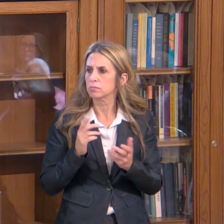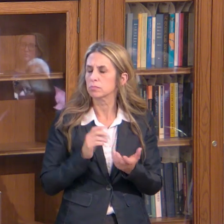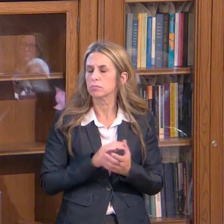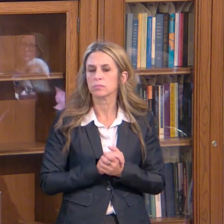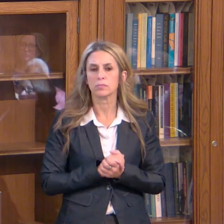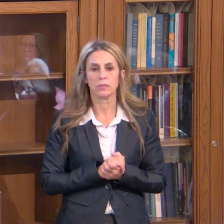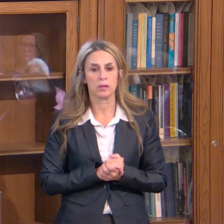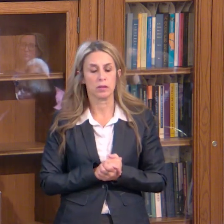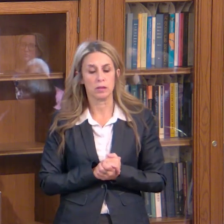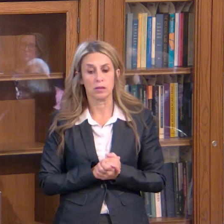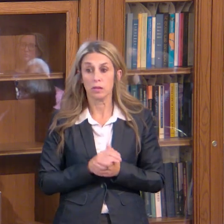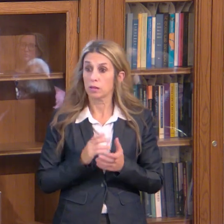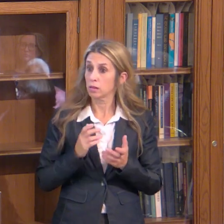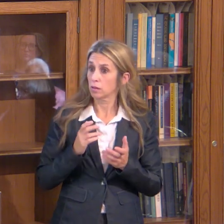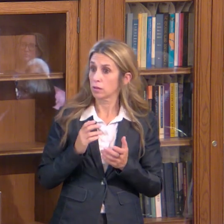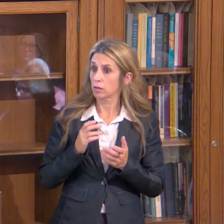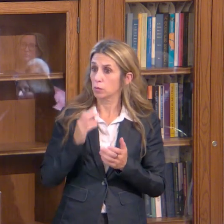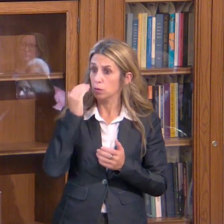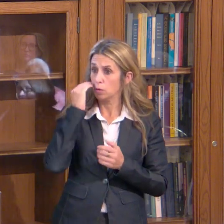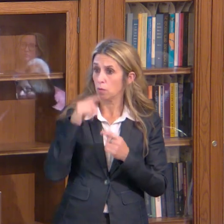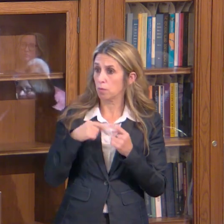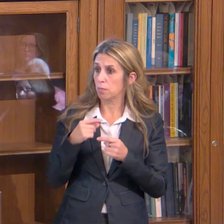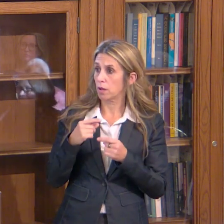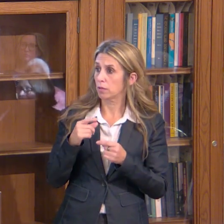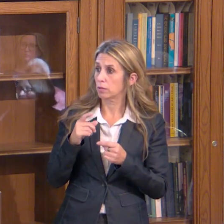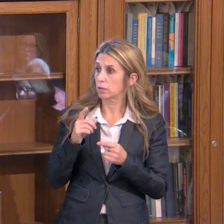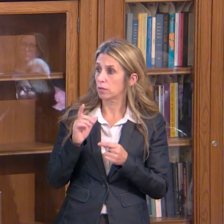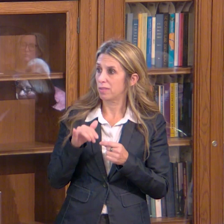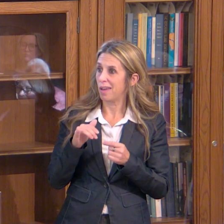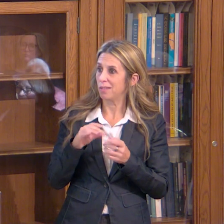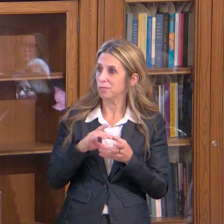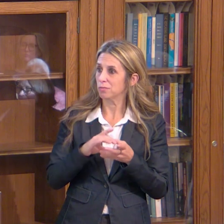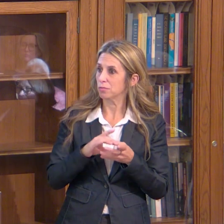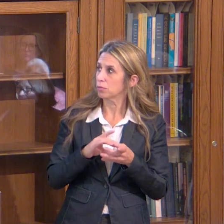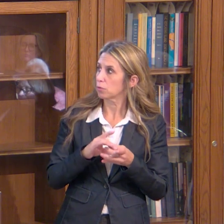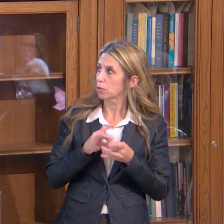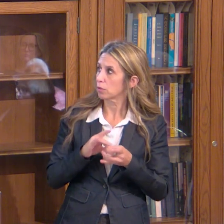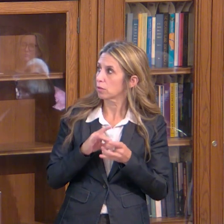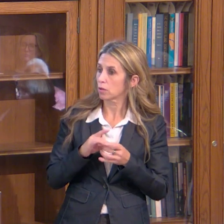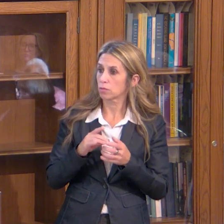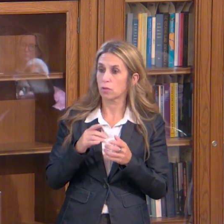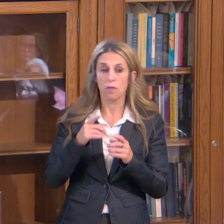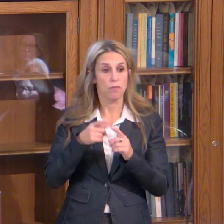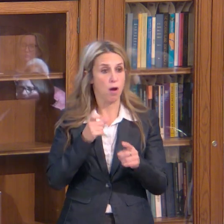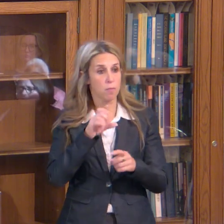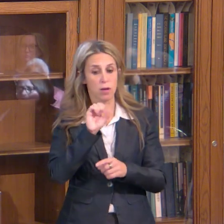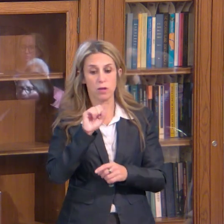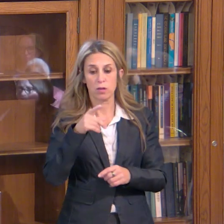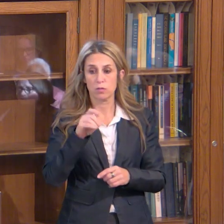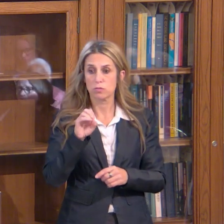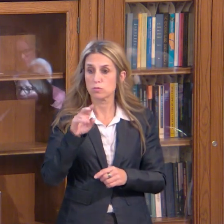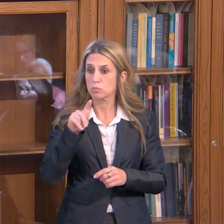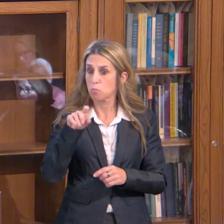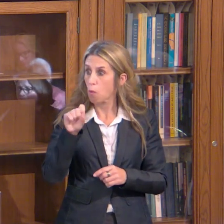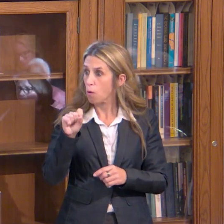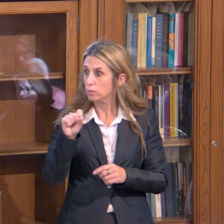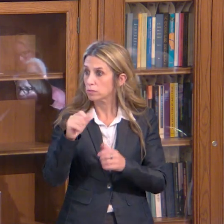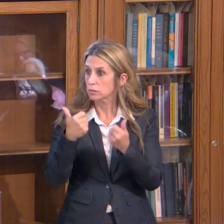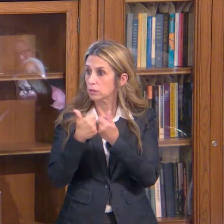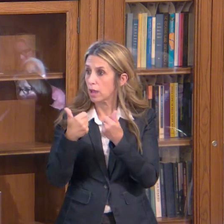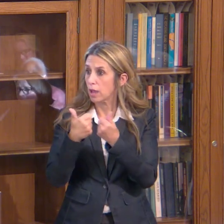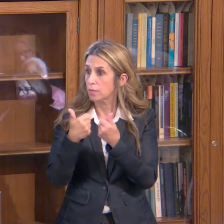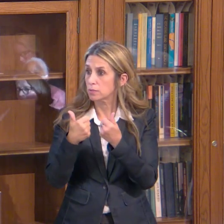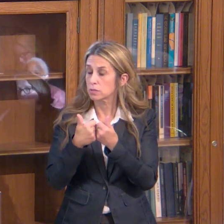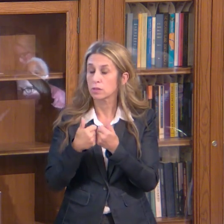place and that we know about the sports relationship as secret of sports games uh but these conversations among